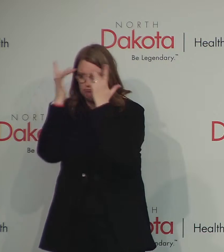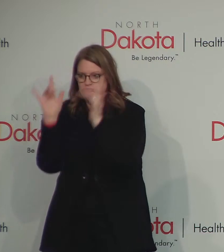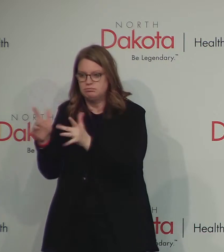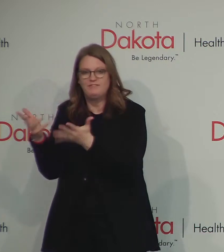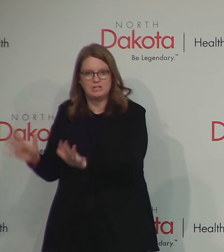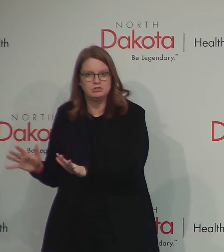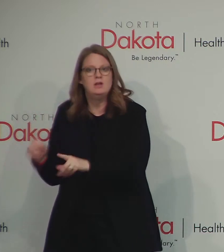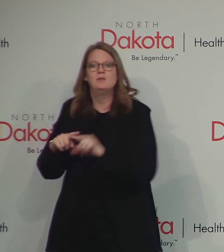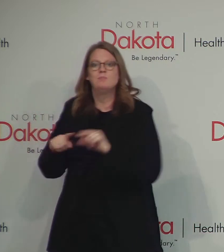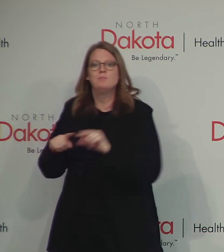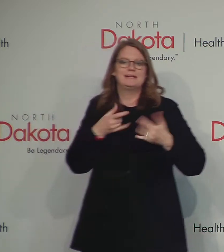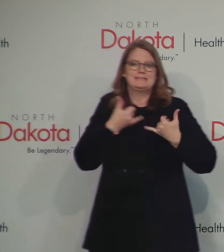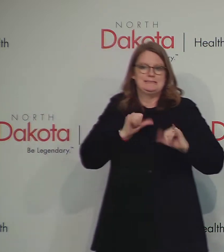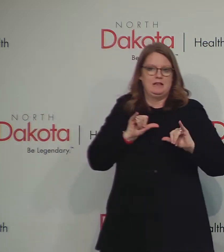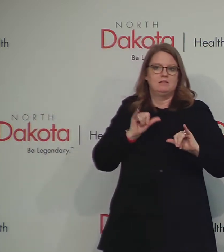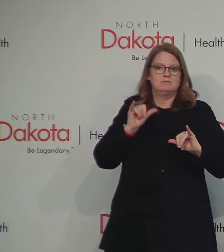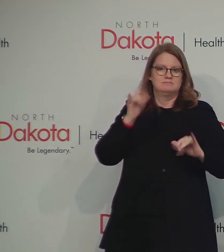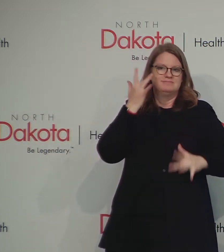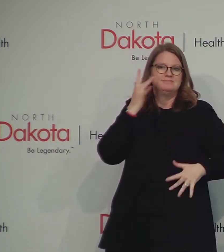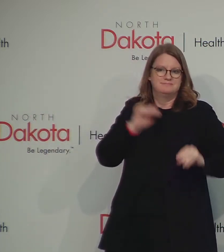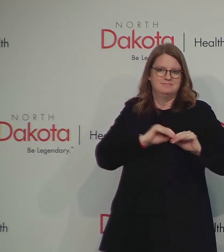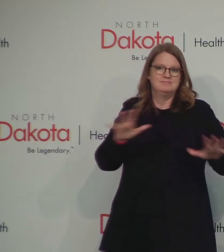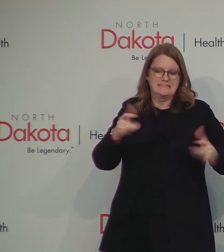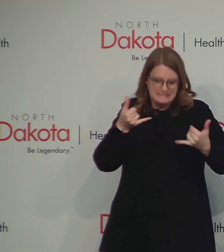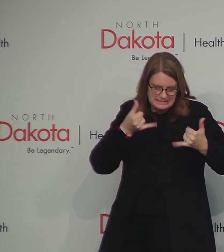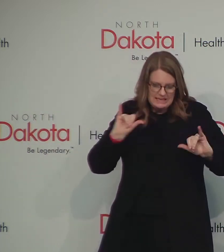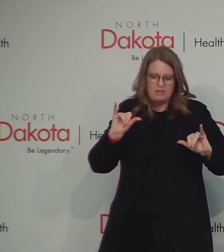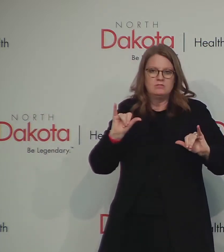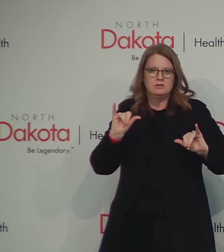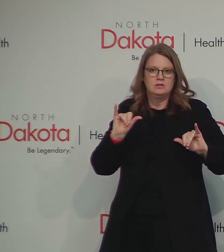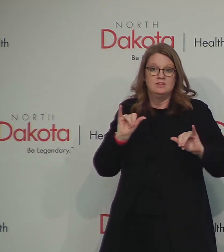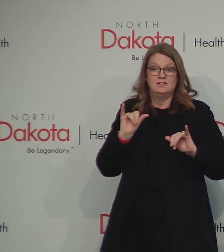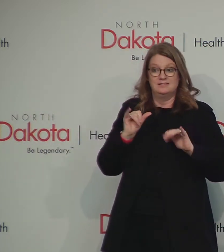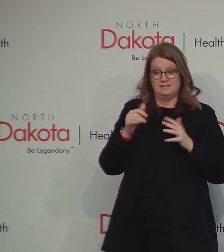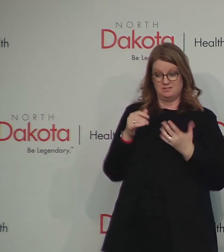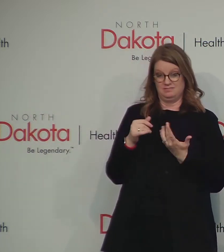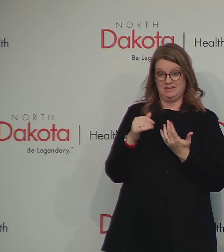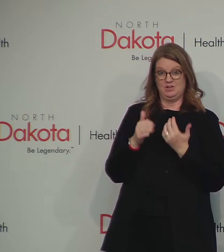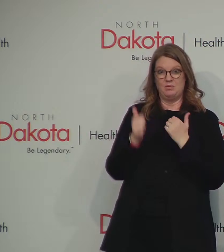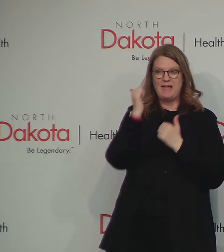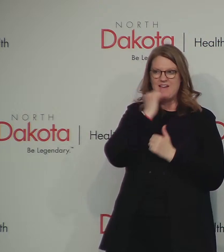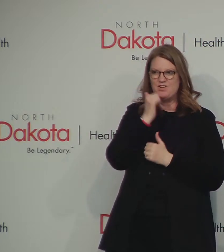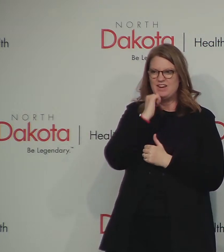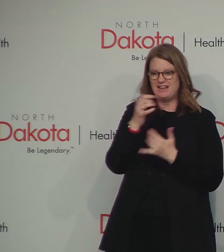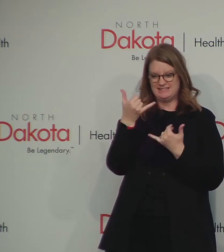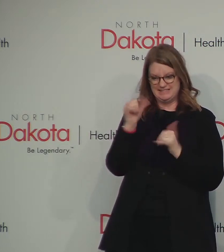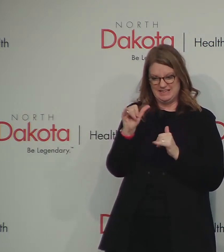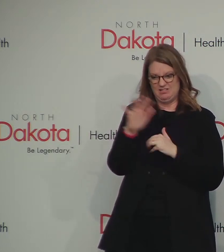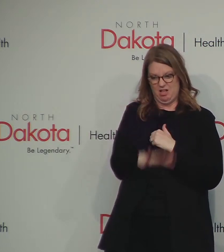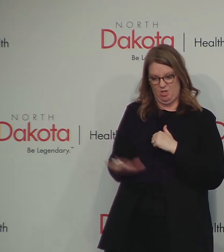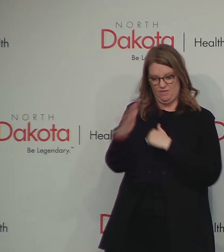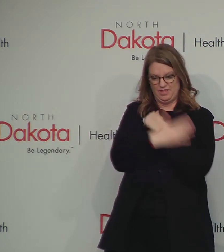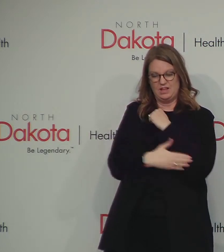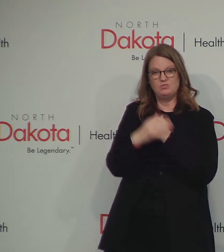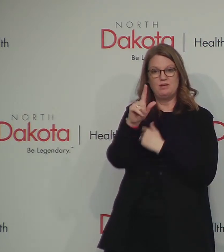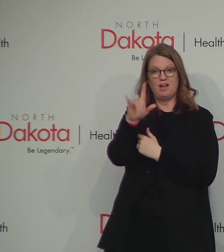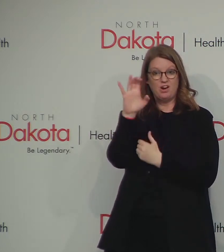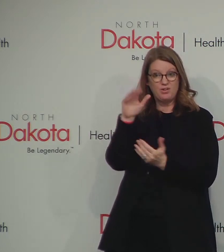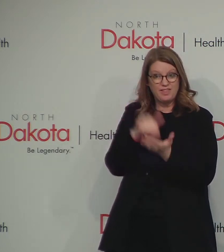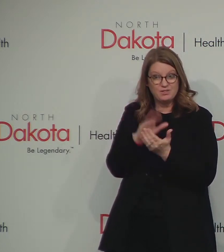here in North Dakota, as we shared with the national numbers, when you're still looking at 100,000 cases and new variants